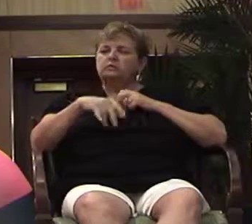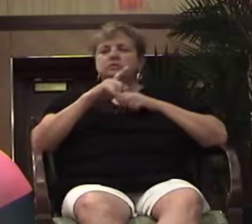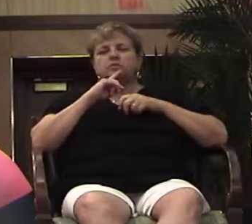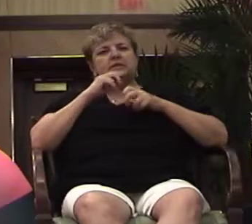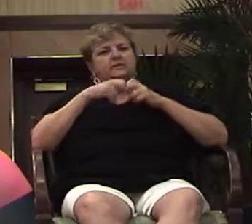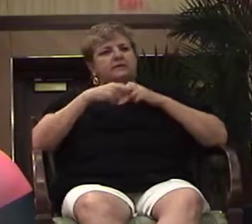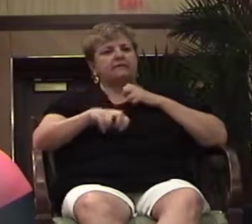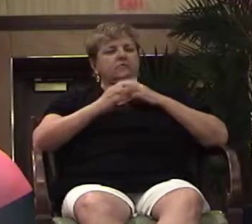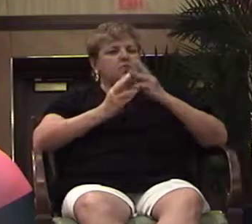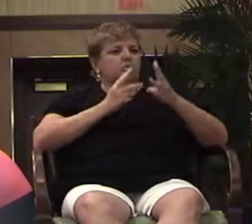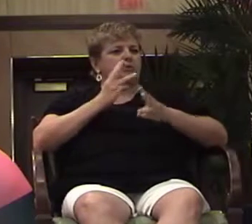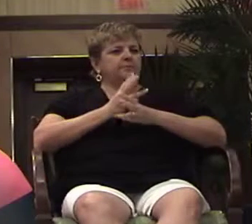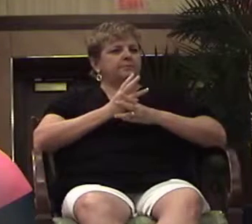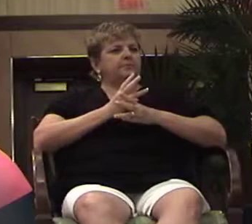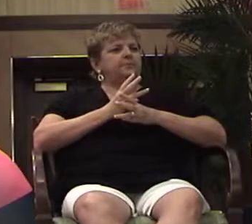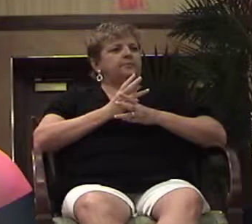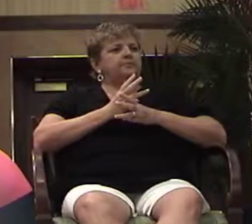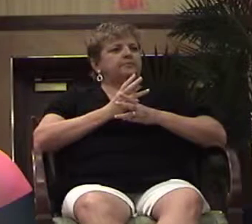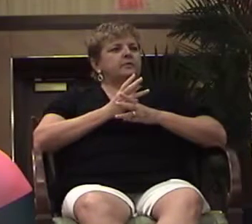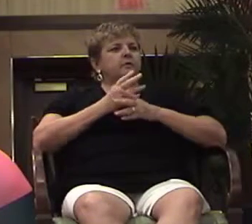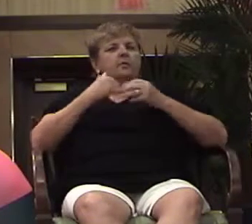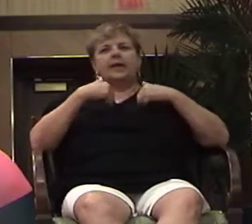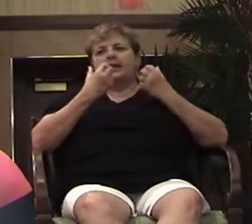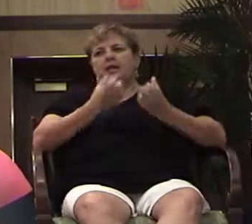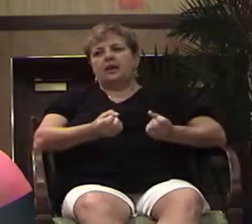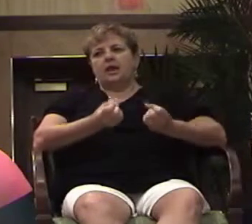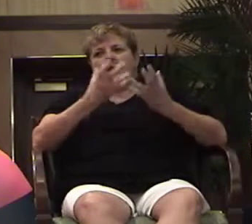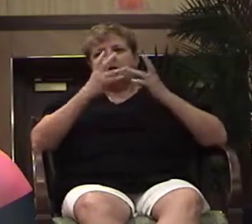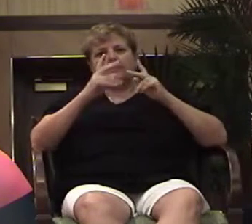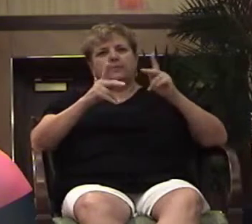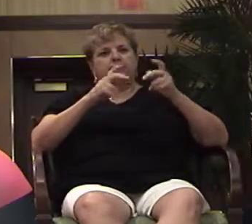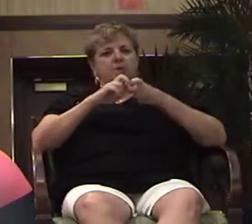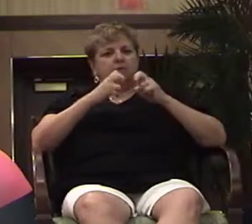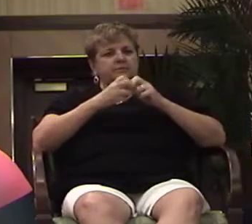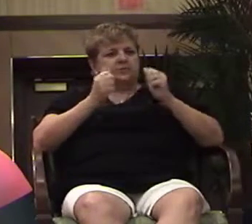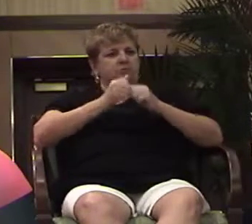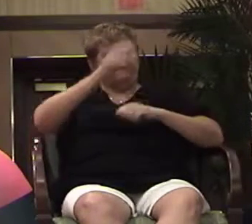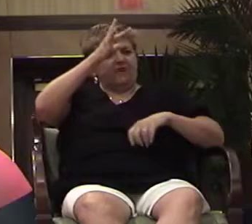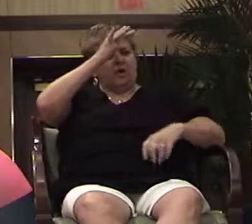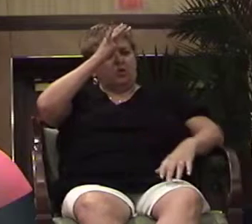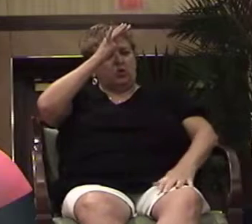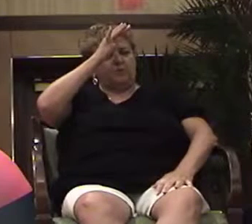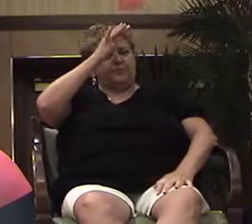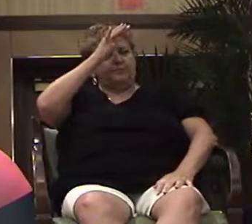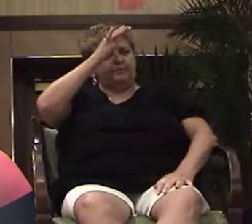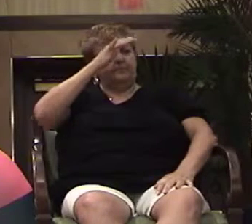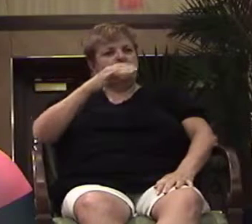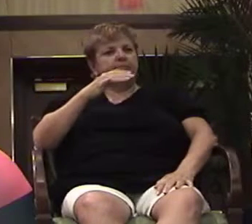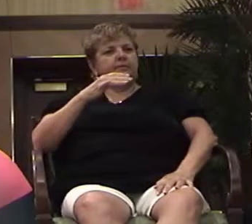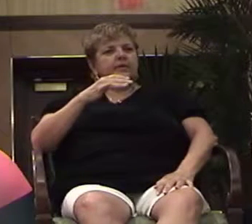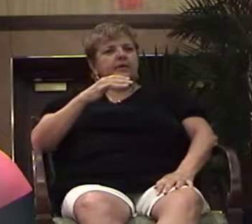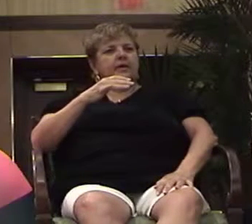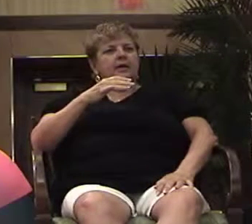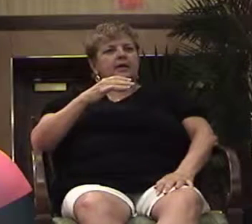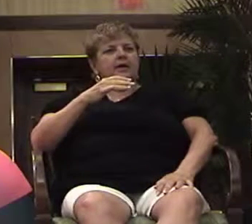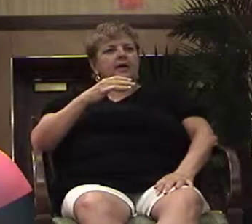had many, many problems with my father, and I saw the degradation that